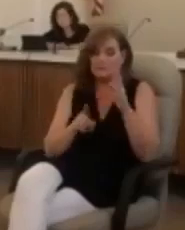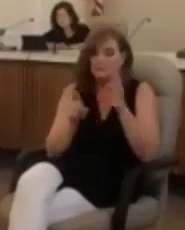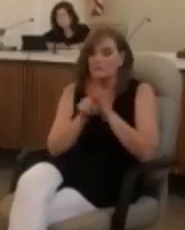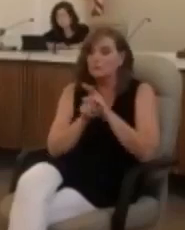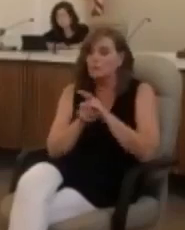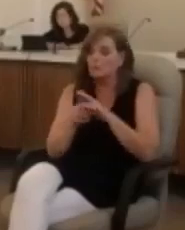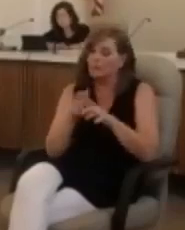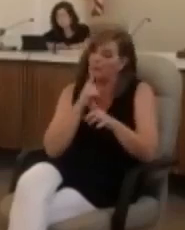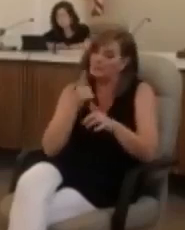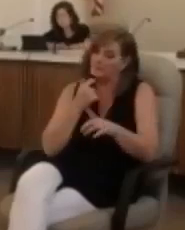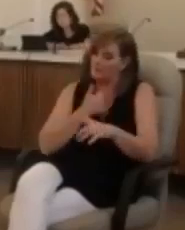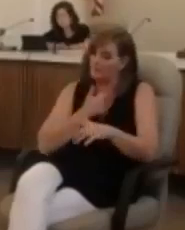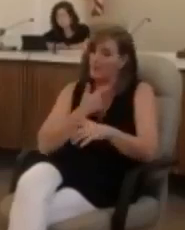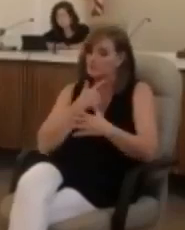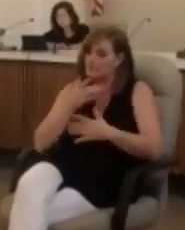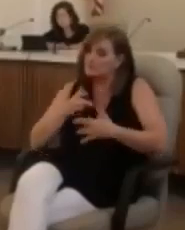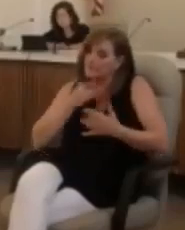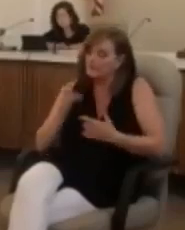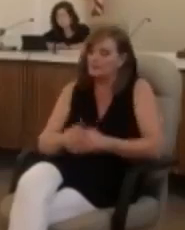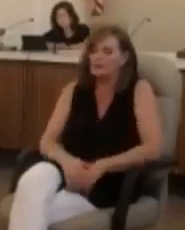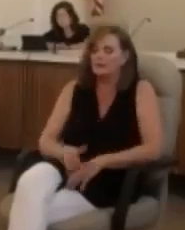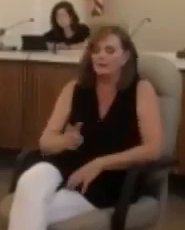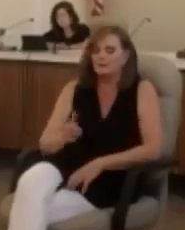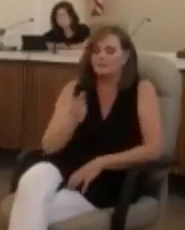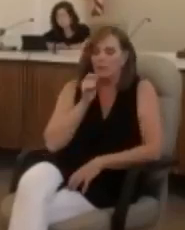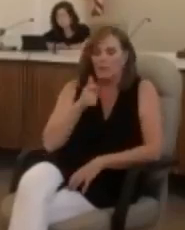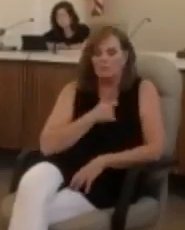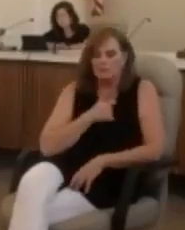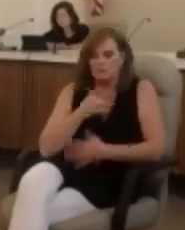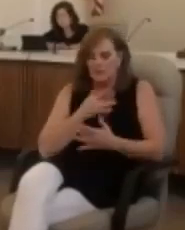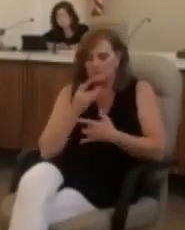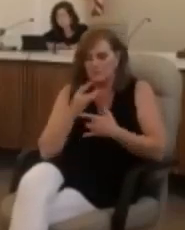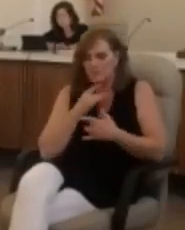it. I wasn't excited about the